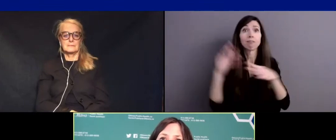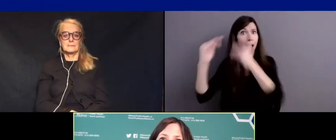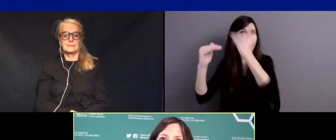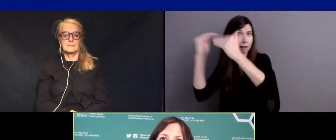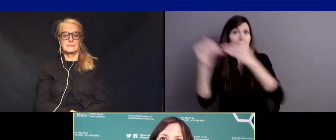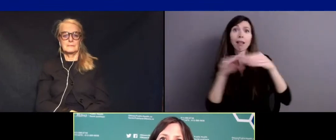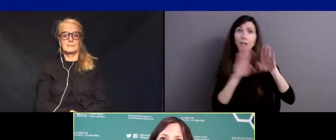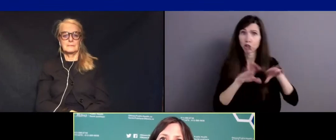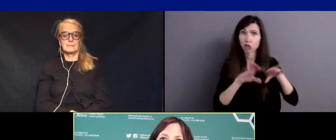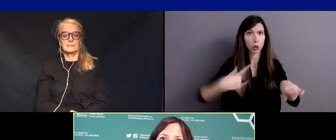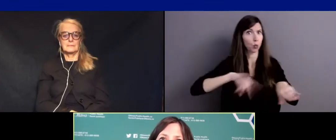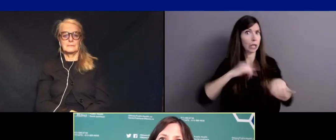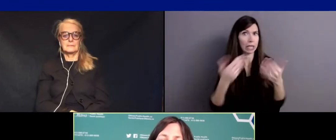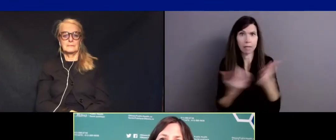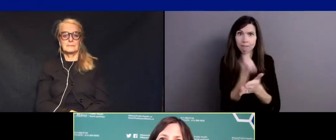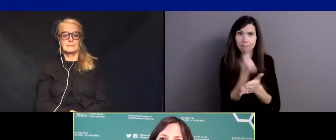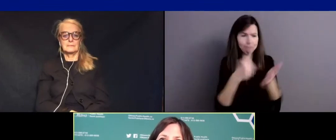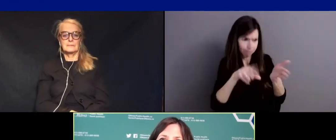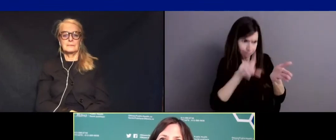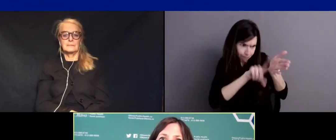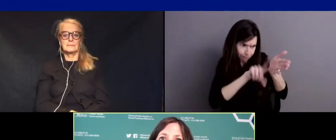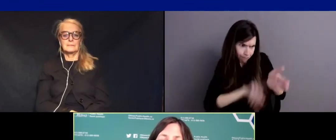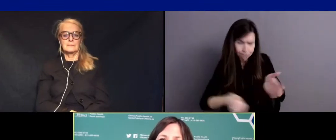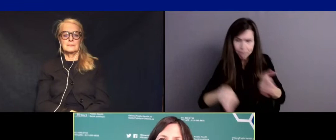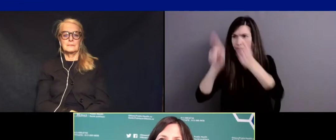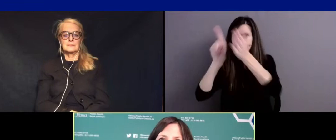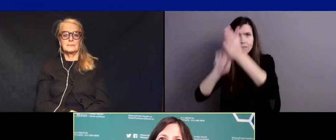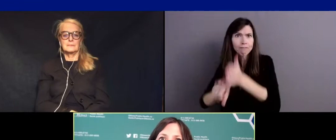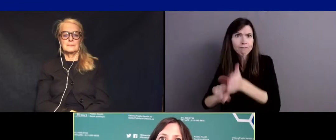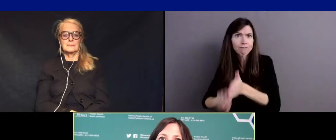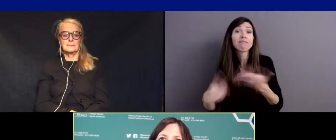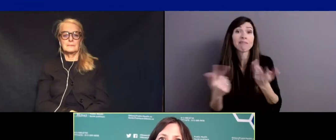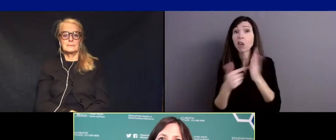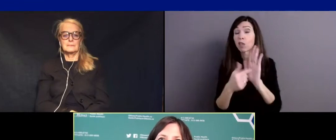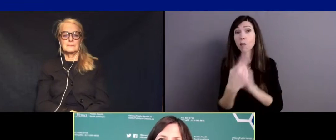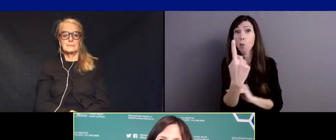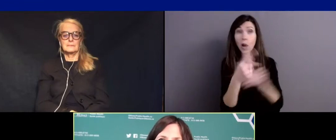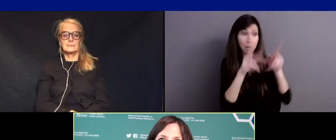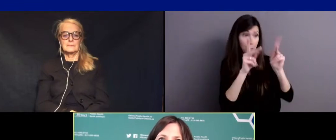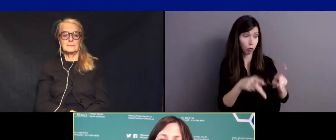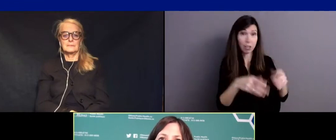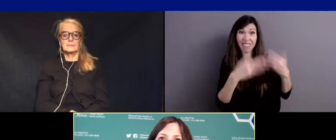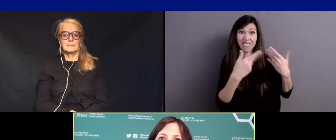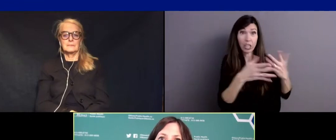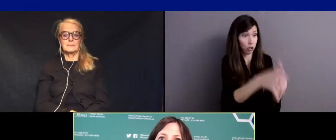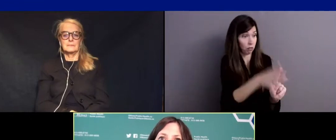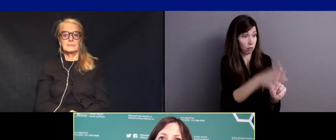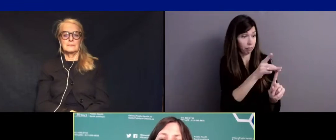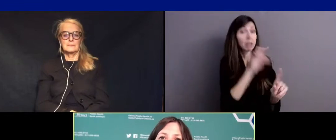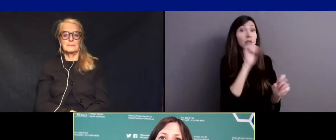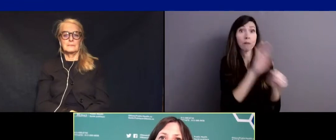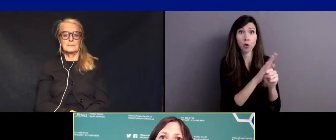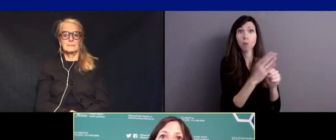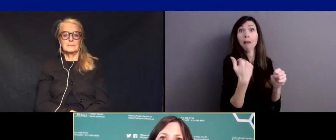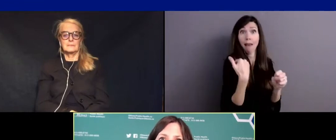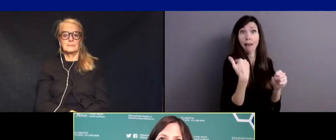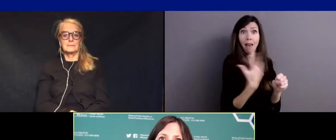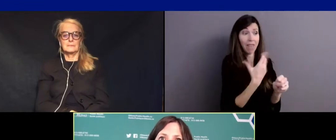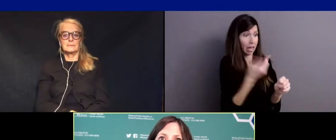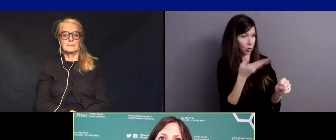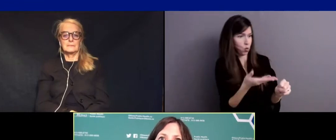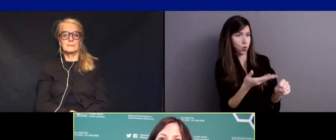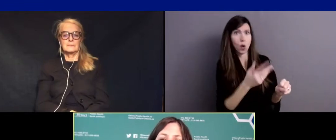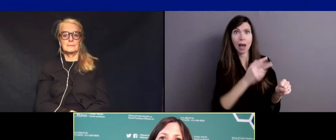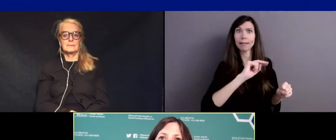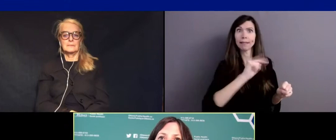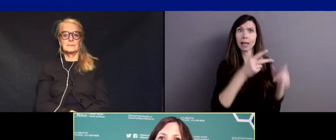we're investigating, one person has tested positive and a second person on the team. And we're looking